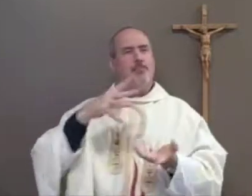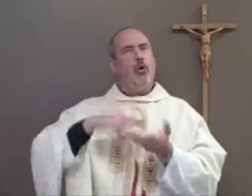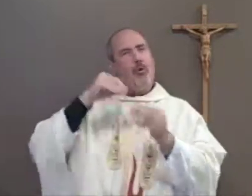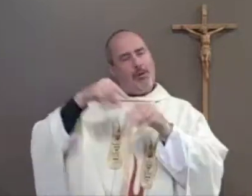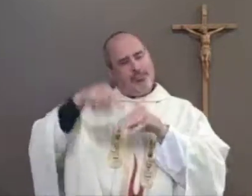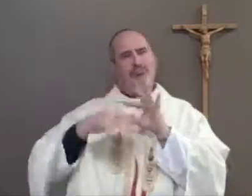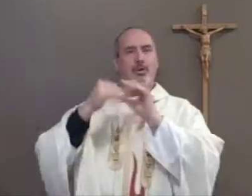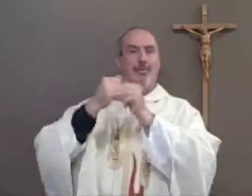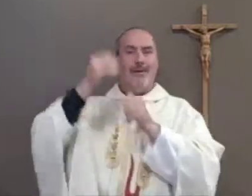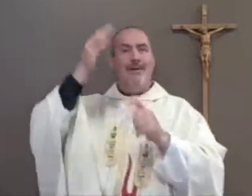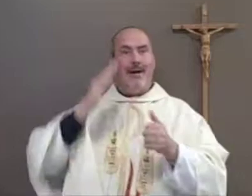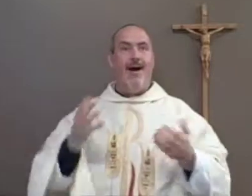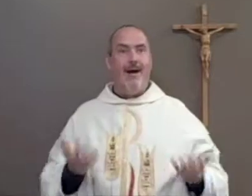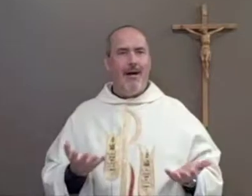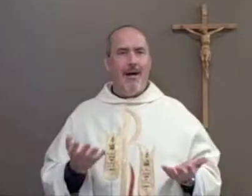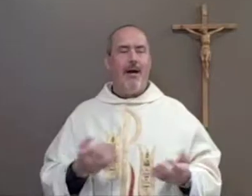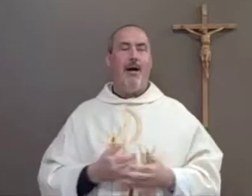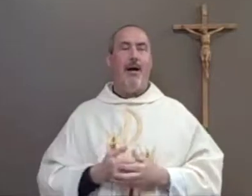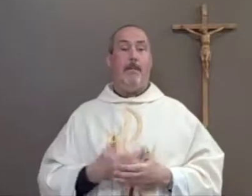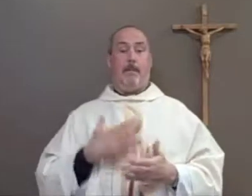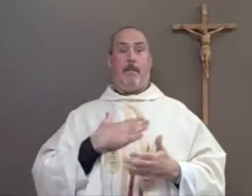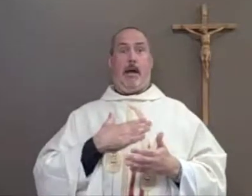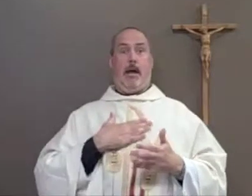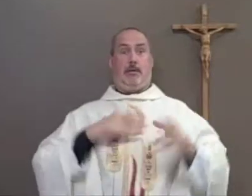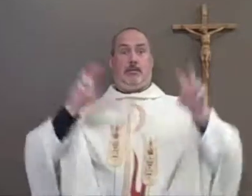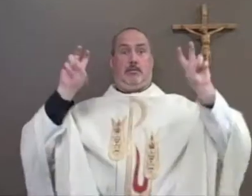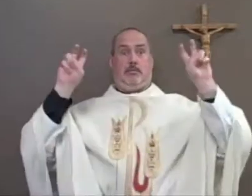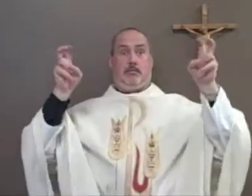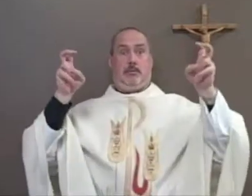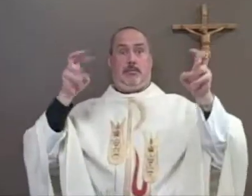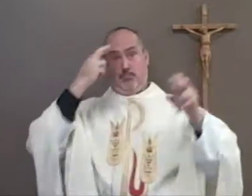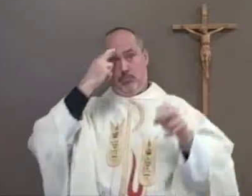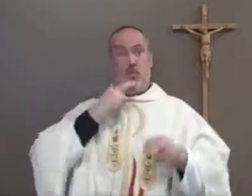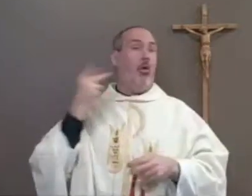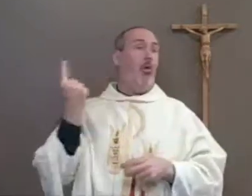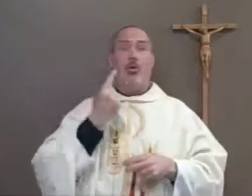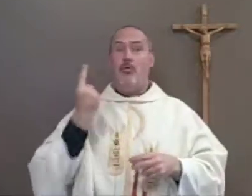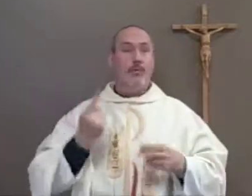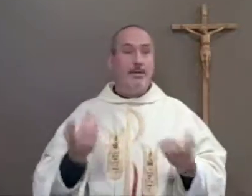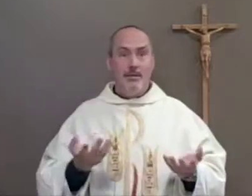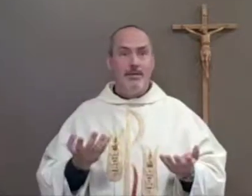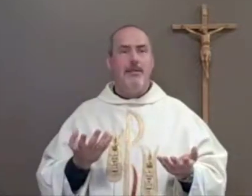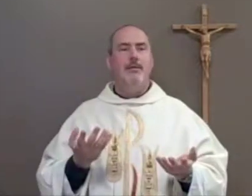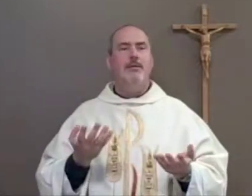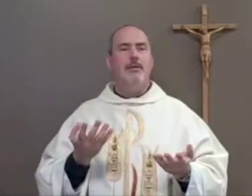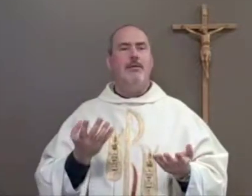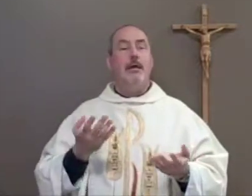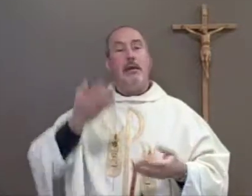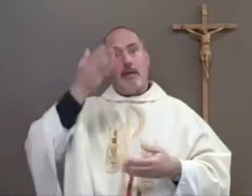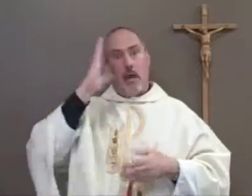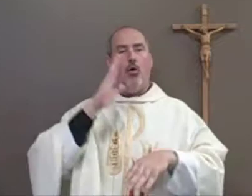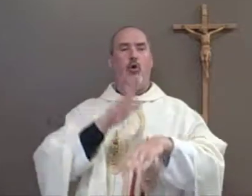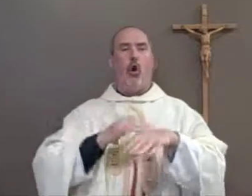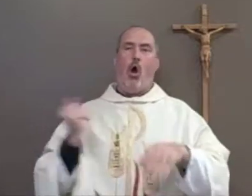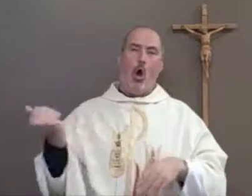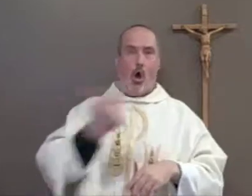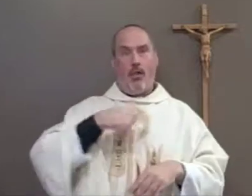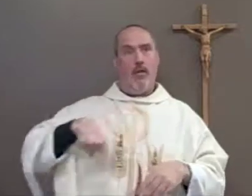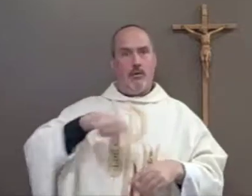I give them so that people can have a deeper relationship with God. The usual topic of my retreats is how we were